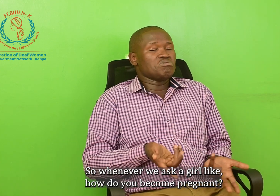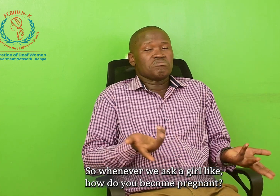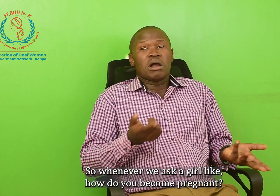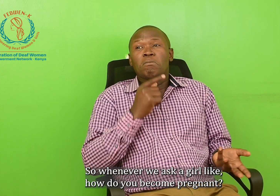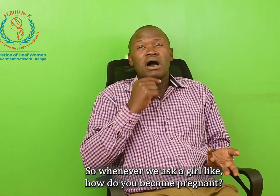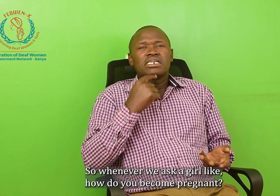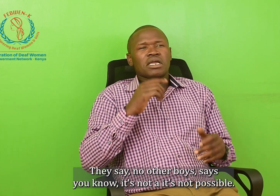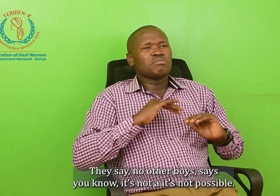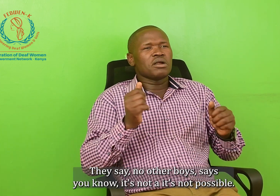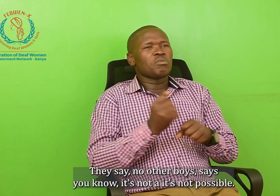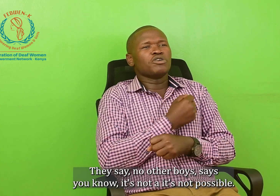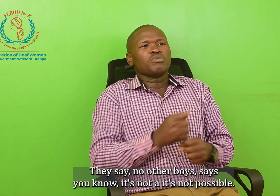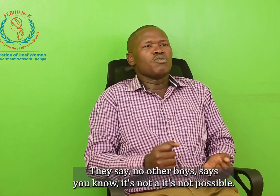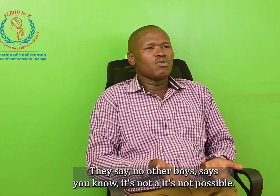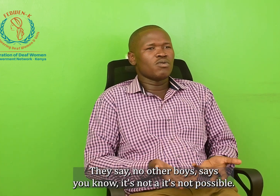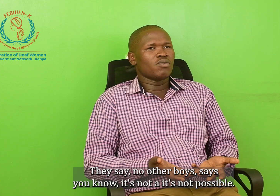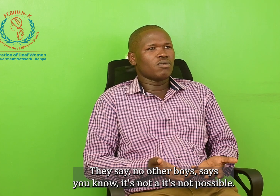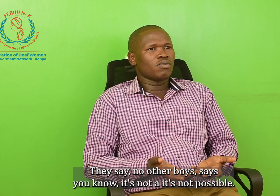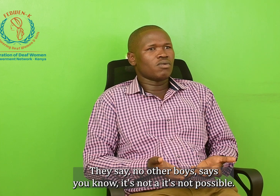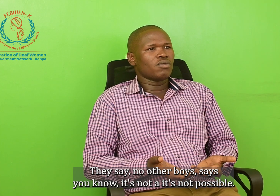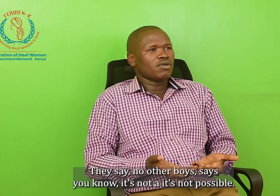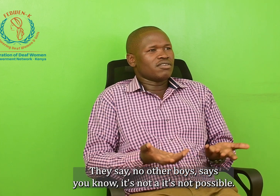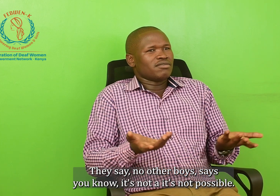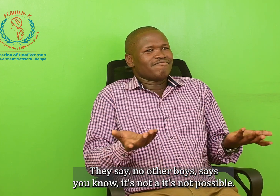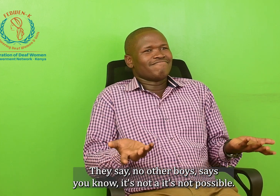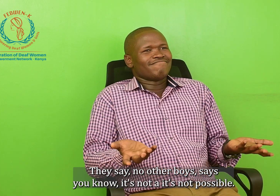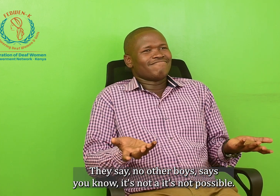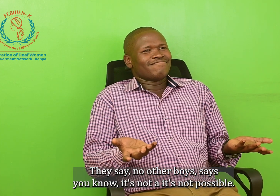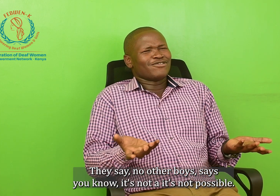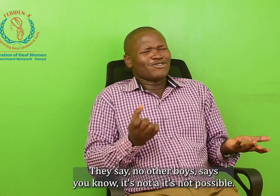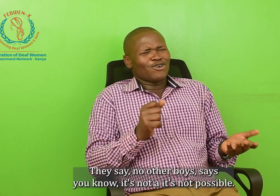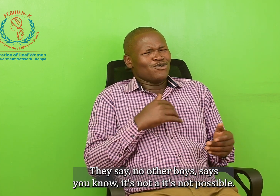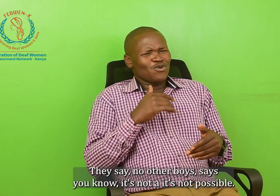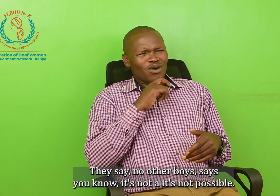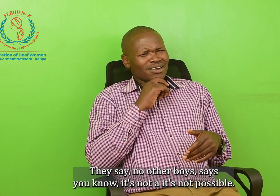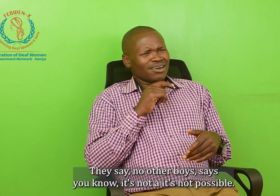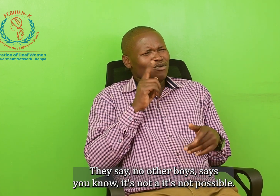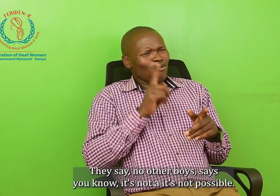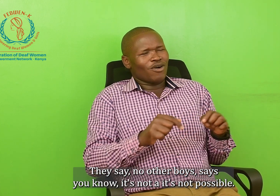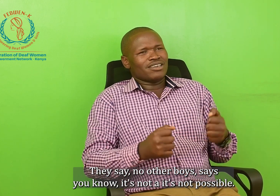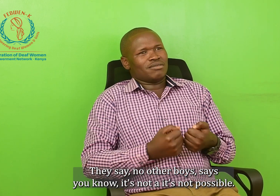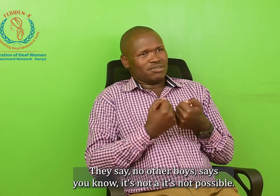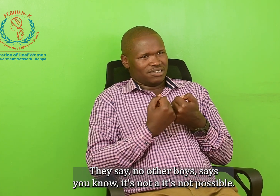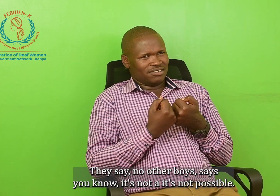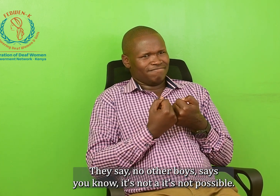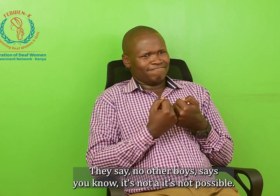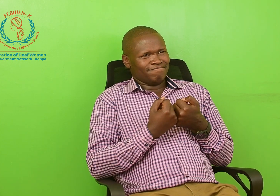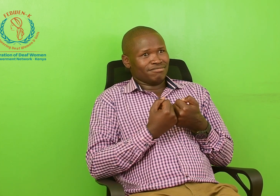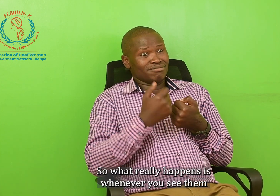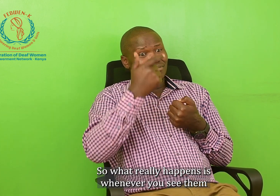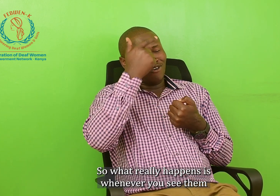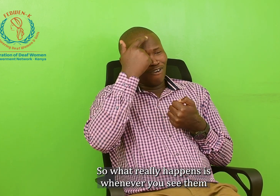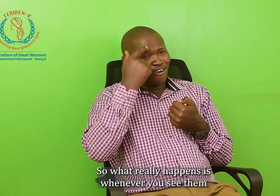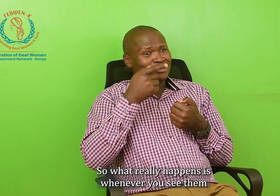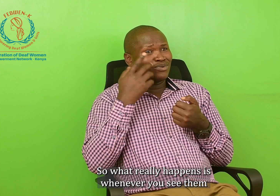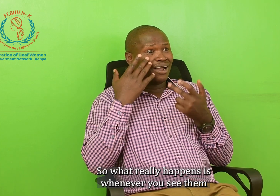become pregnant? They say no. Other boys says, it's not possible. So what really